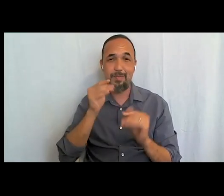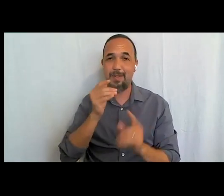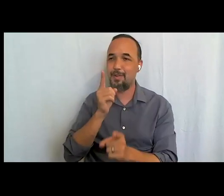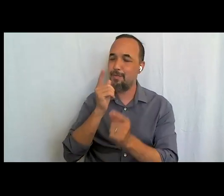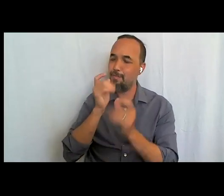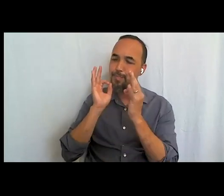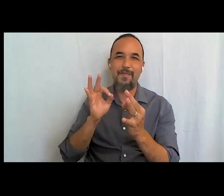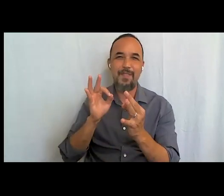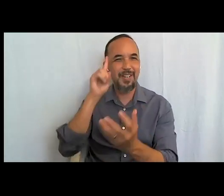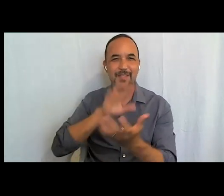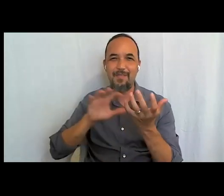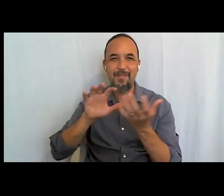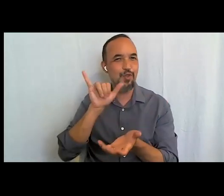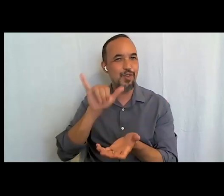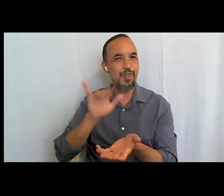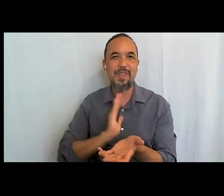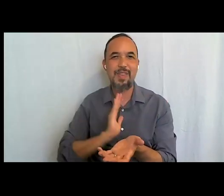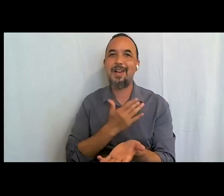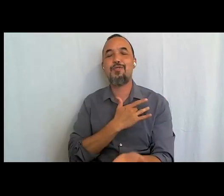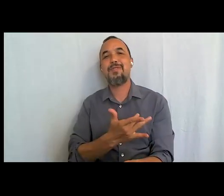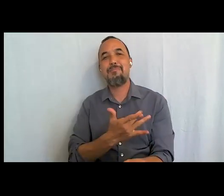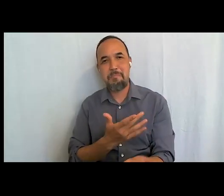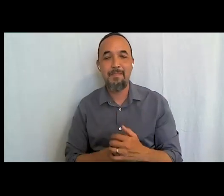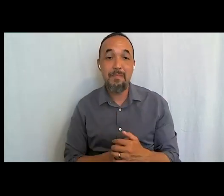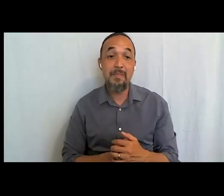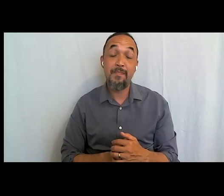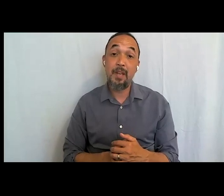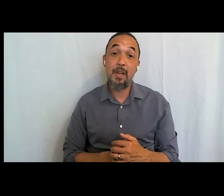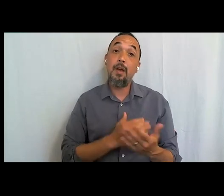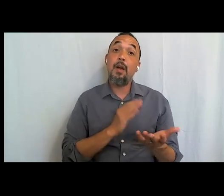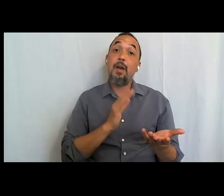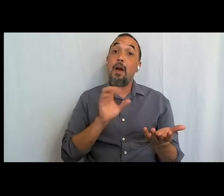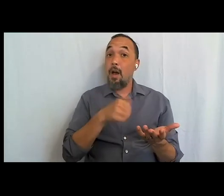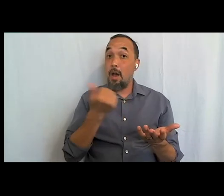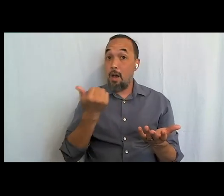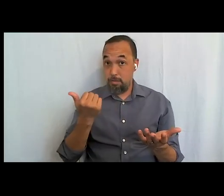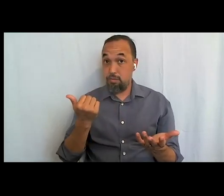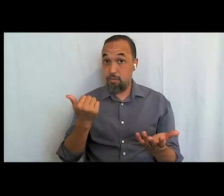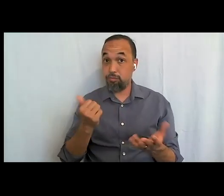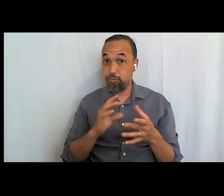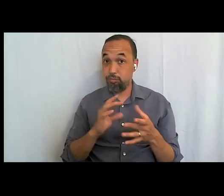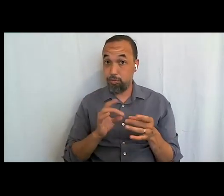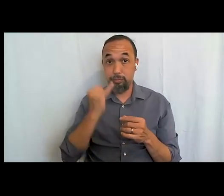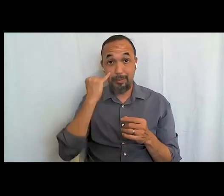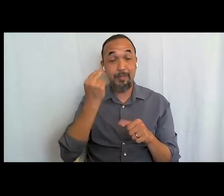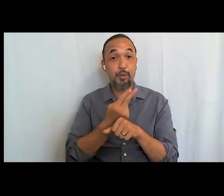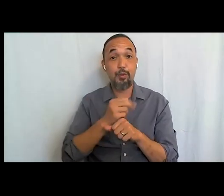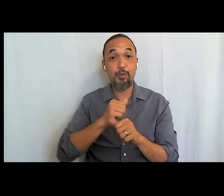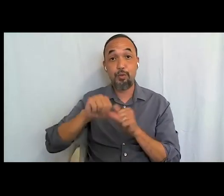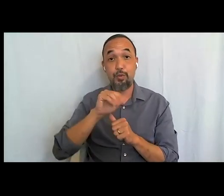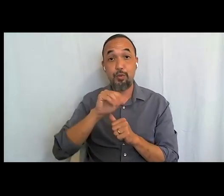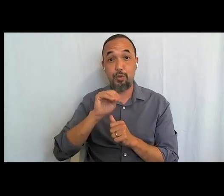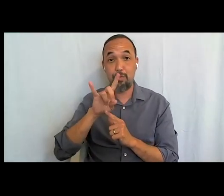And you know, the other thing I will say is, you know, if you're using social media is, and we'll get to this